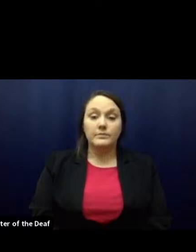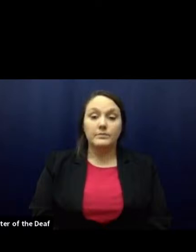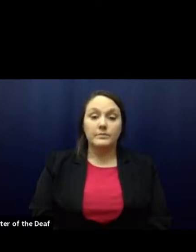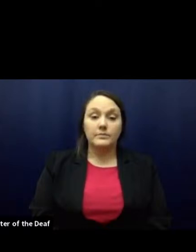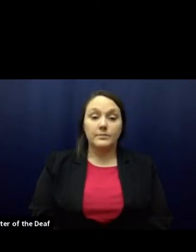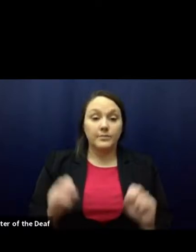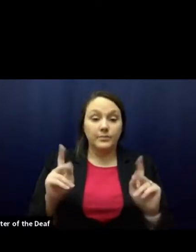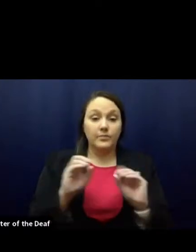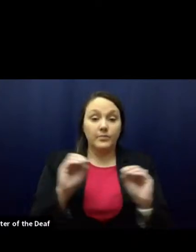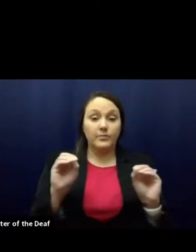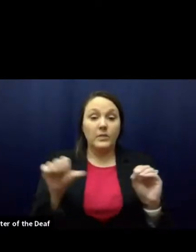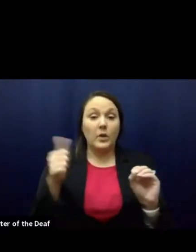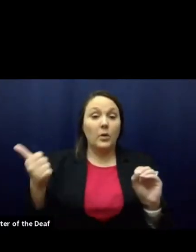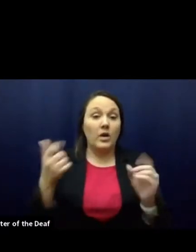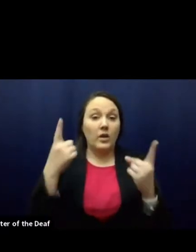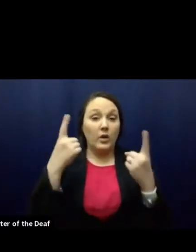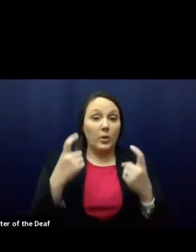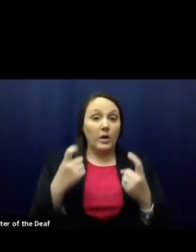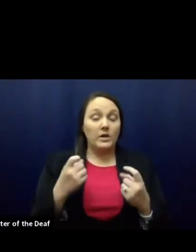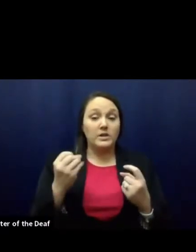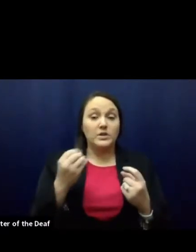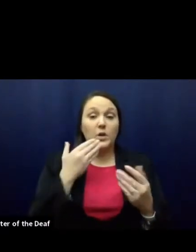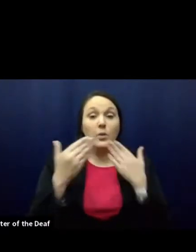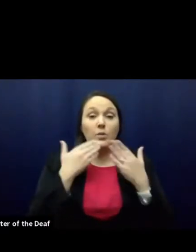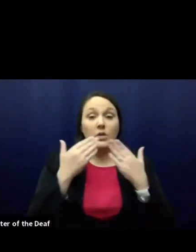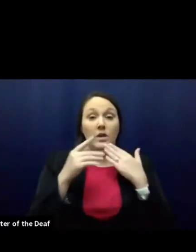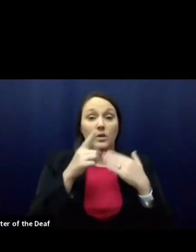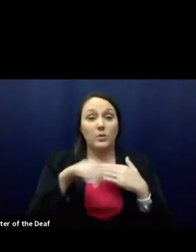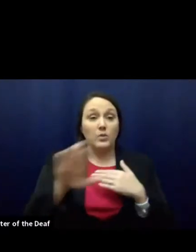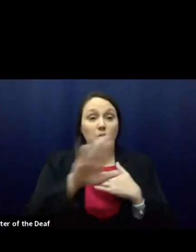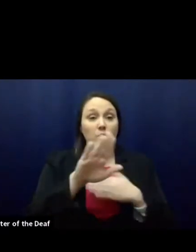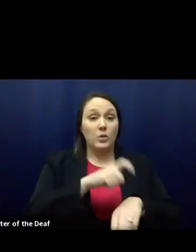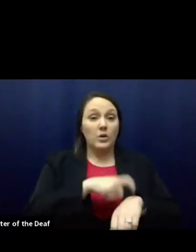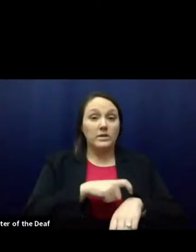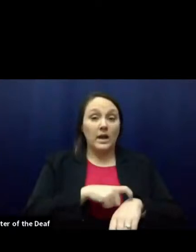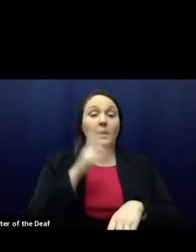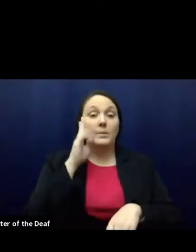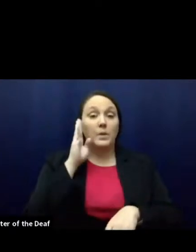All right, not seeing any other questions. So thank you all for your time, and we